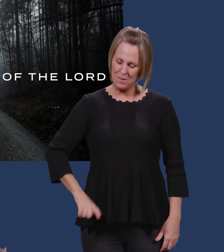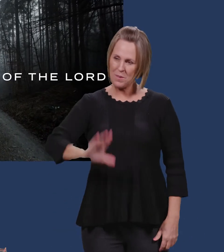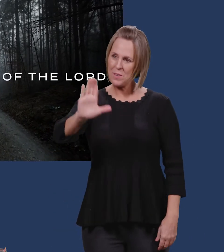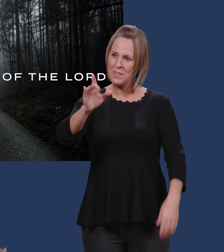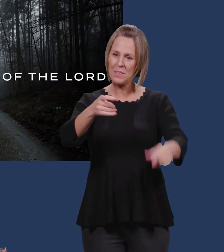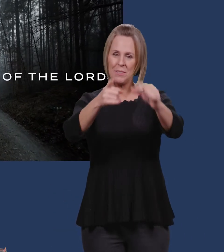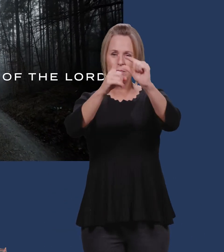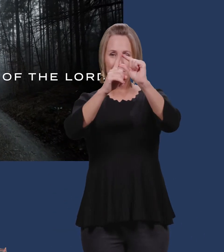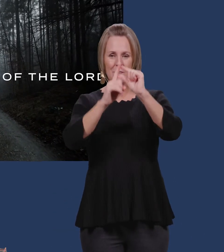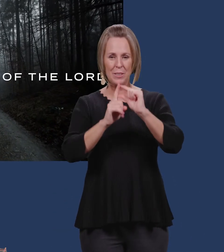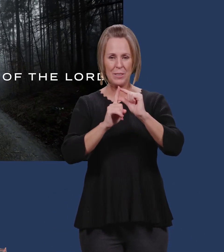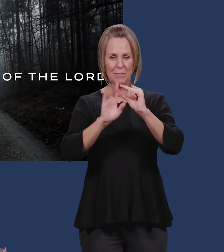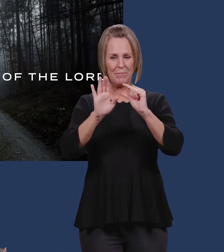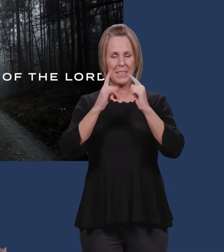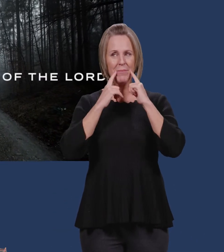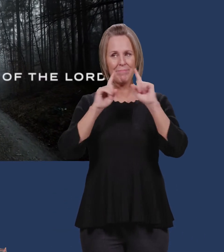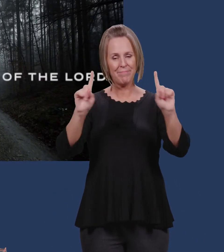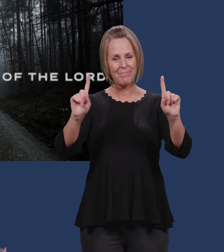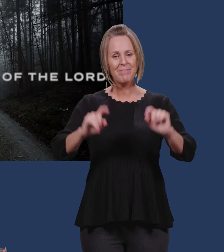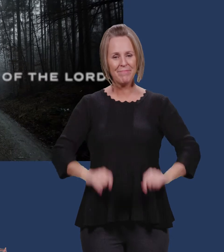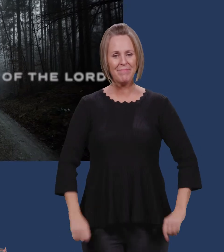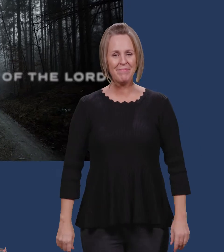This is the word of the Lord.